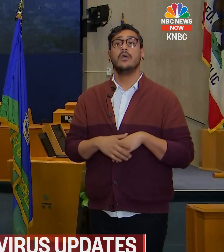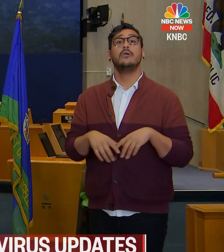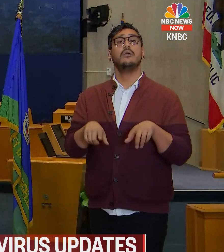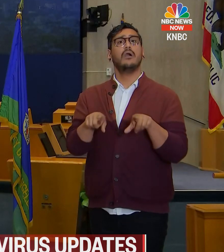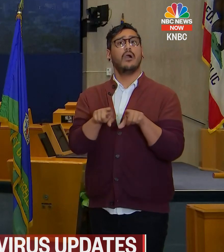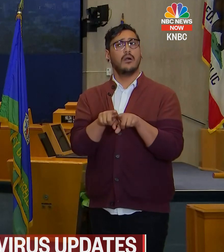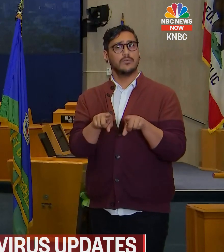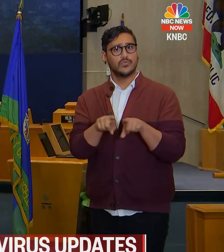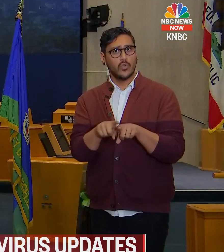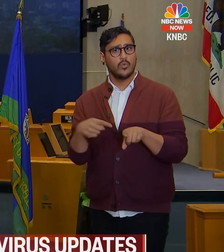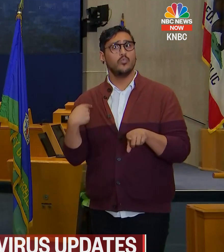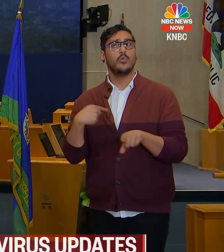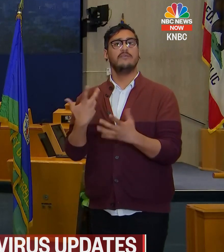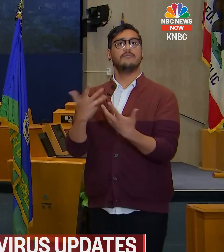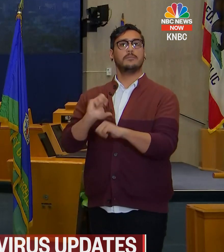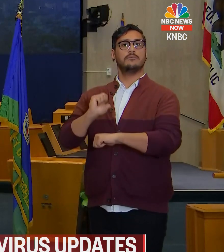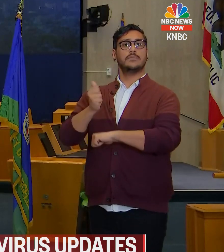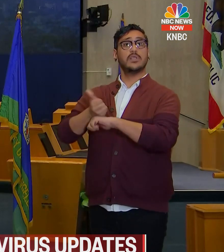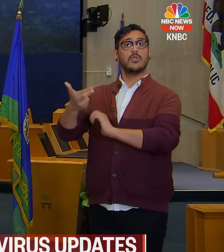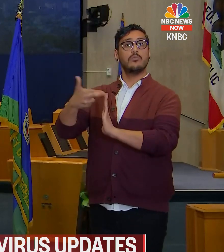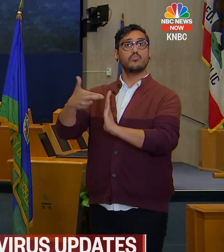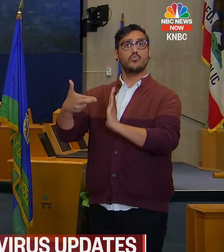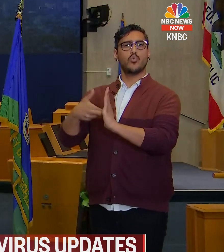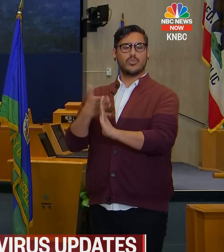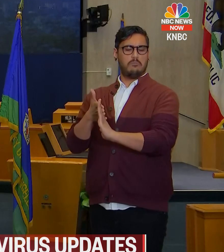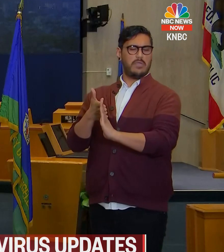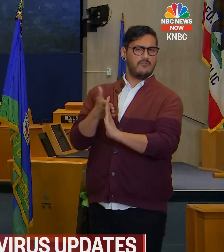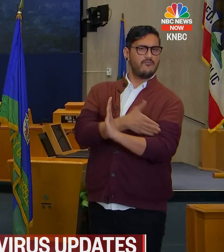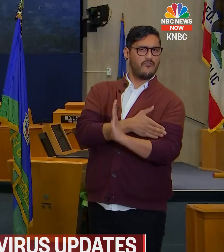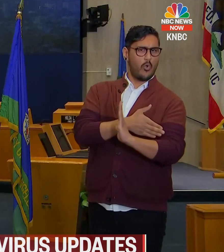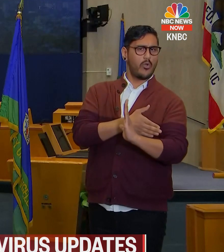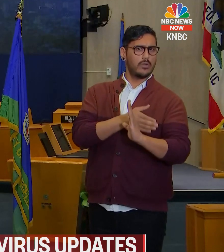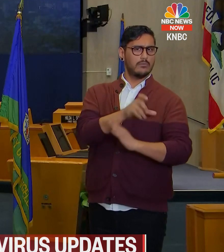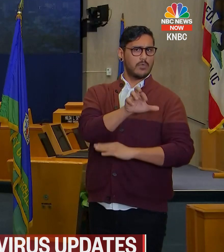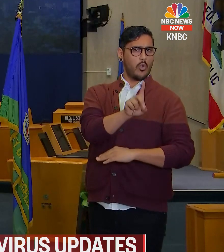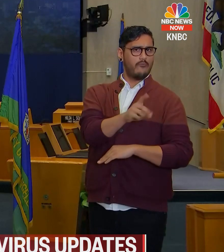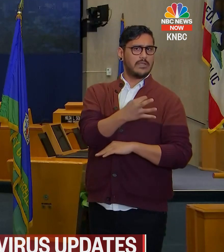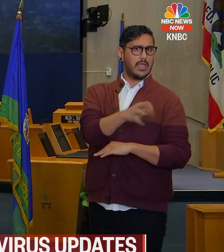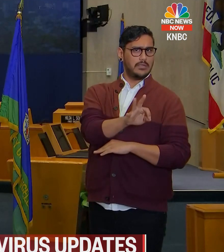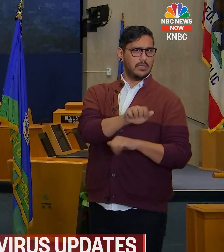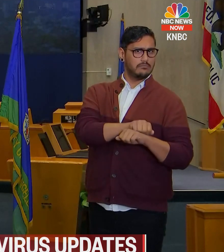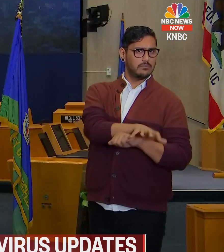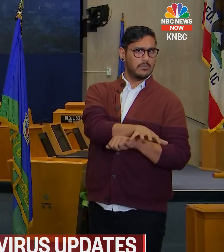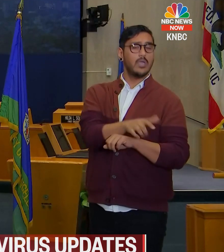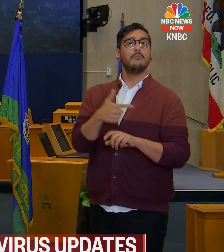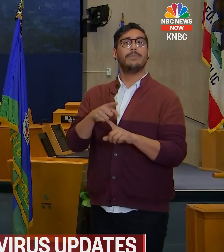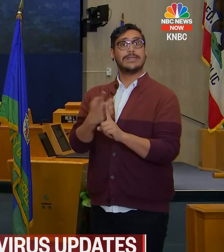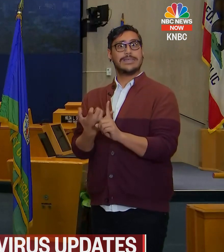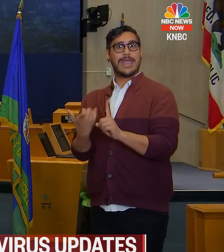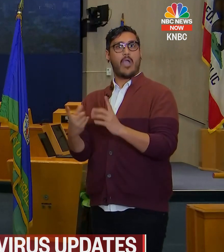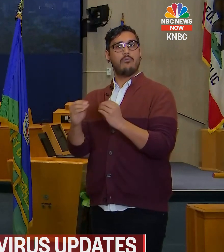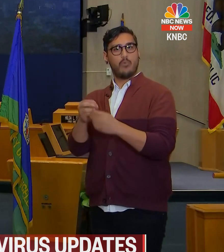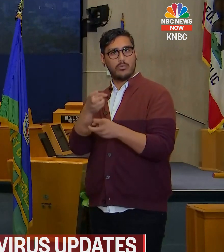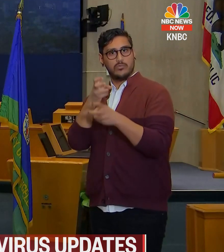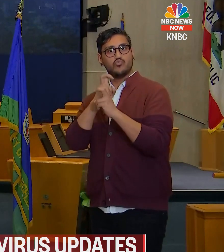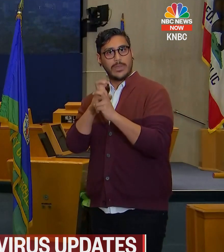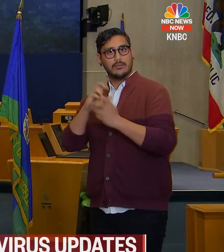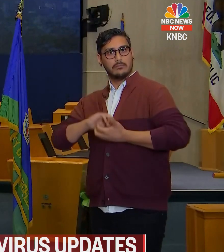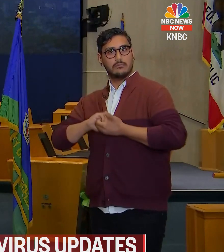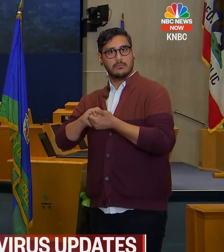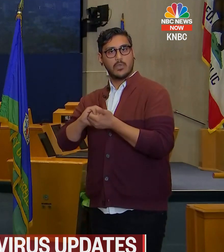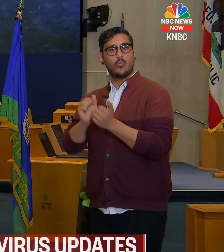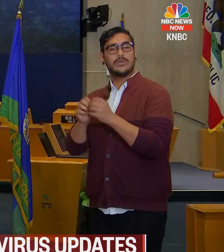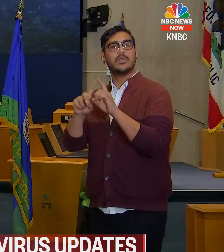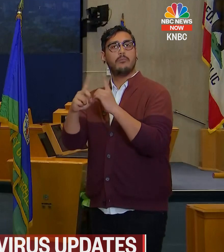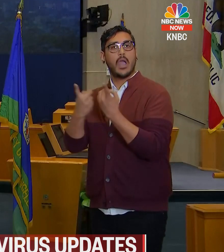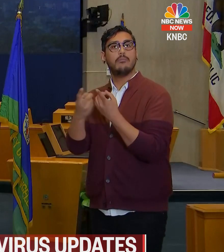had procedures in place prior to the COVID incident, but we're enhancing those procedures in conjunction with the